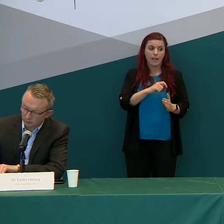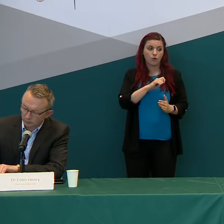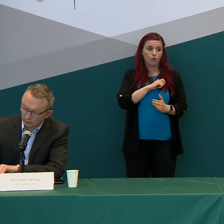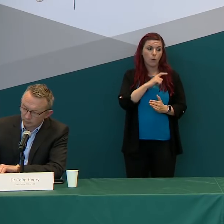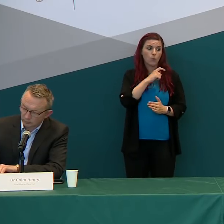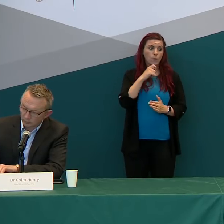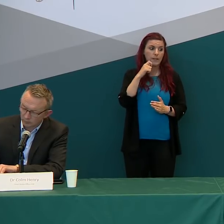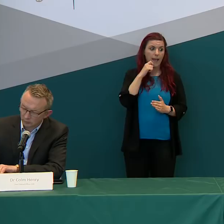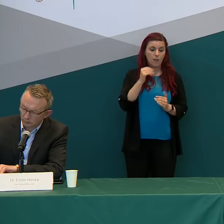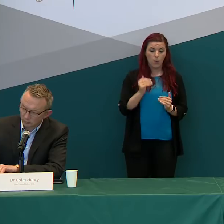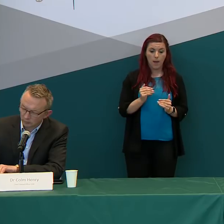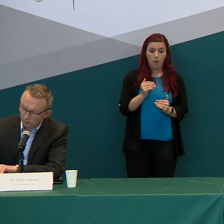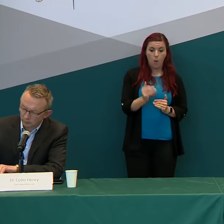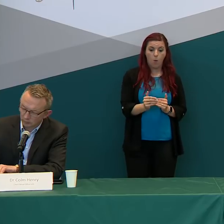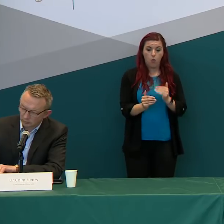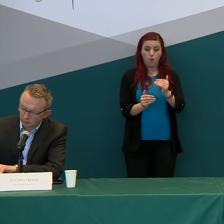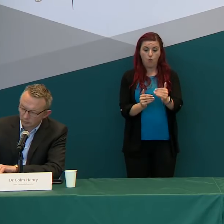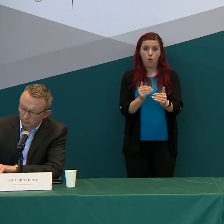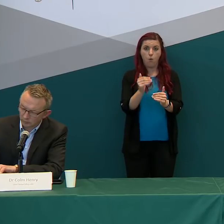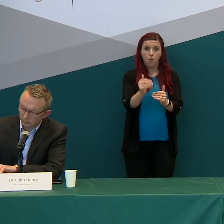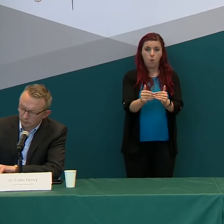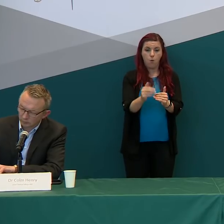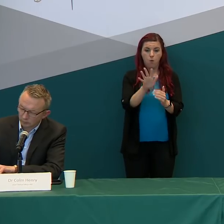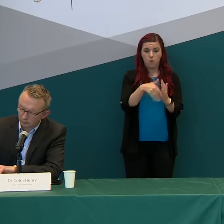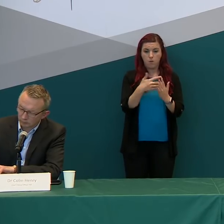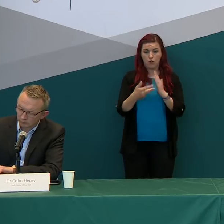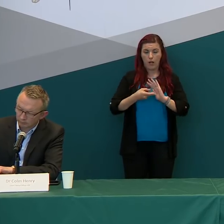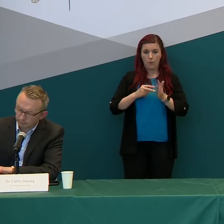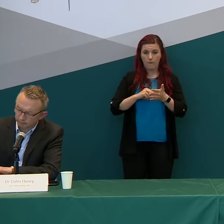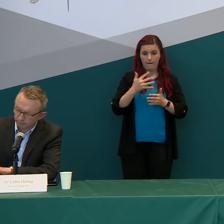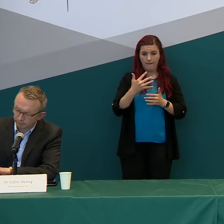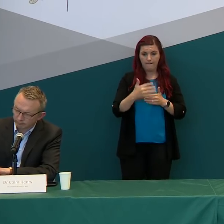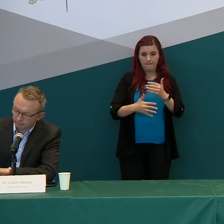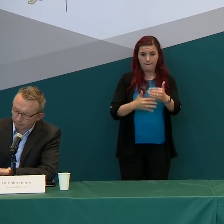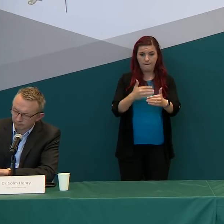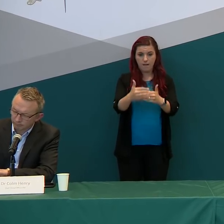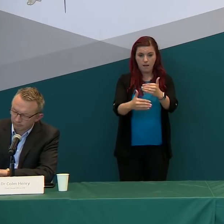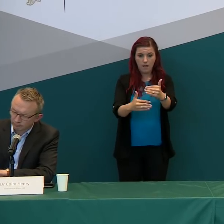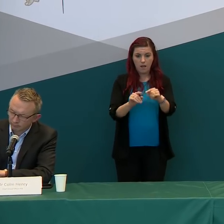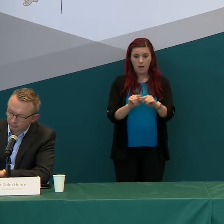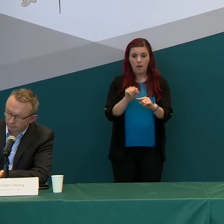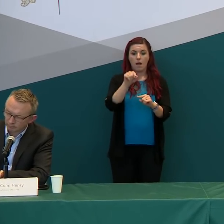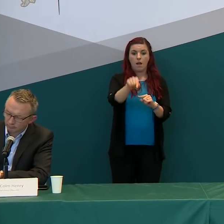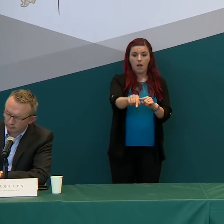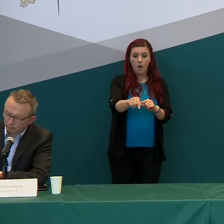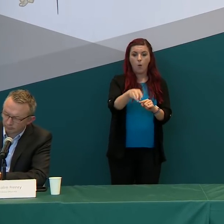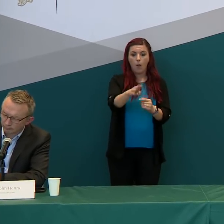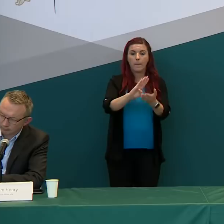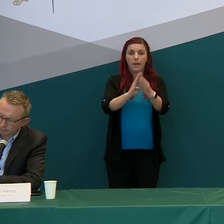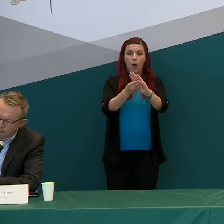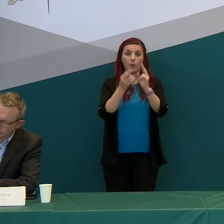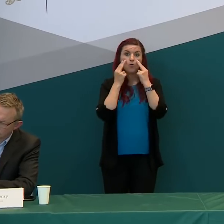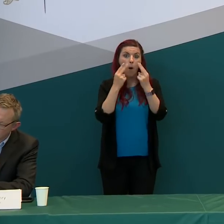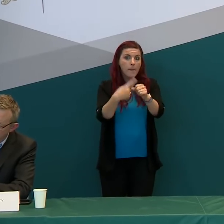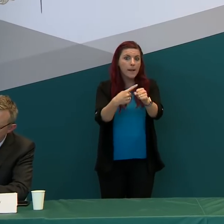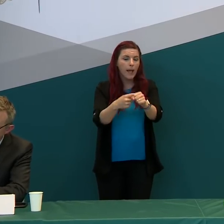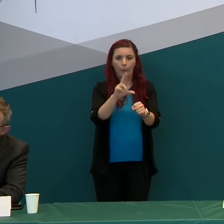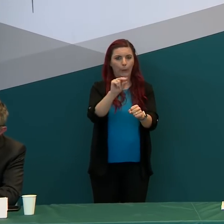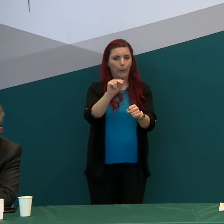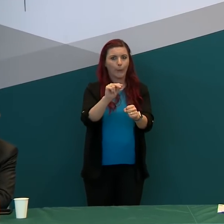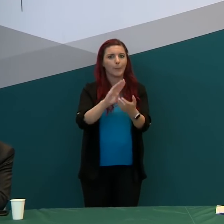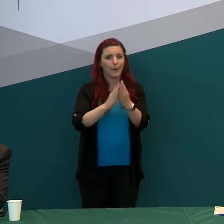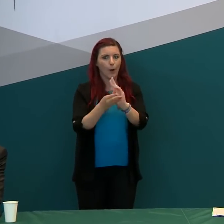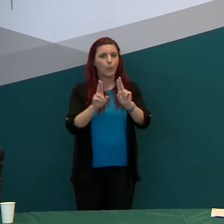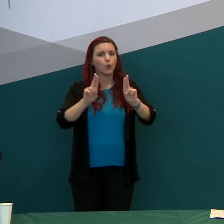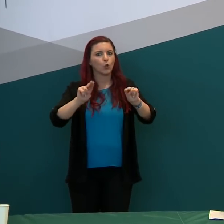like as we move through the easing of restrictions, we're heading back to a new normal. No country is in a position to confidently predict the point